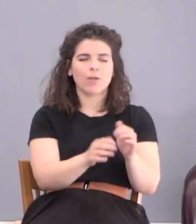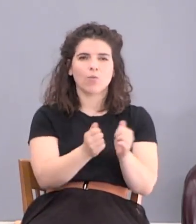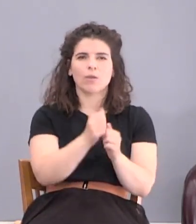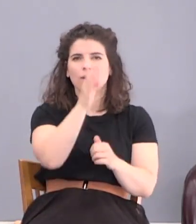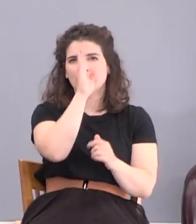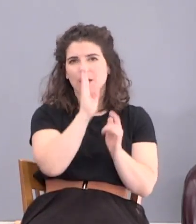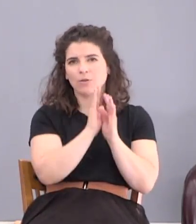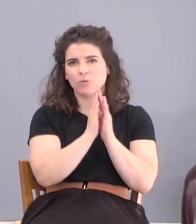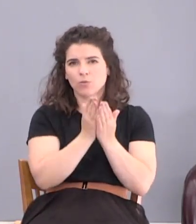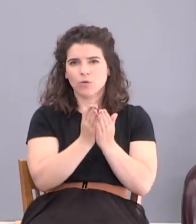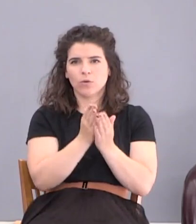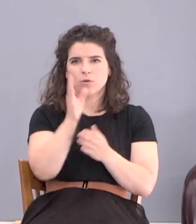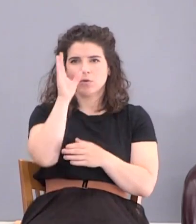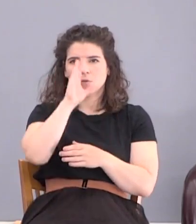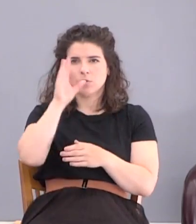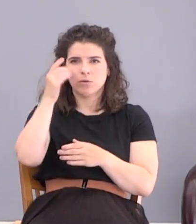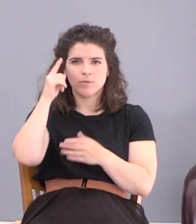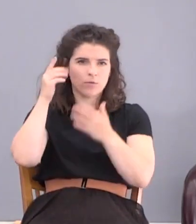looking for that hope.